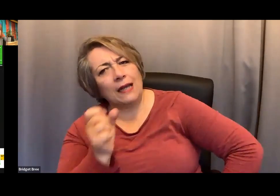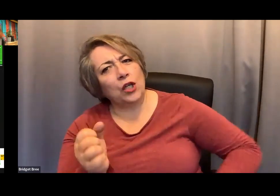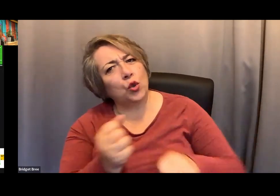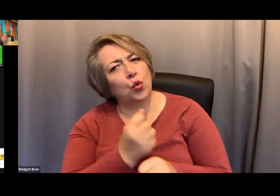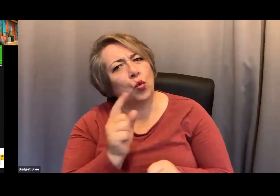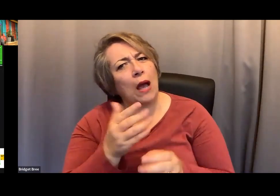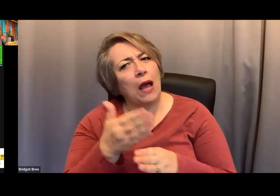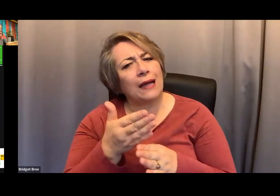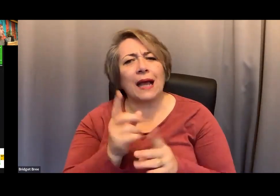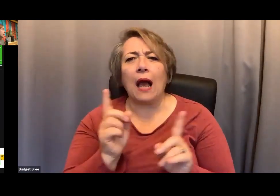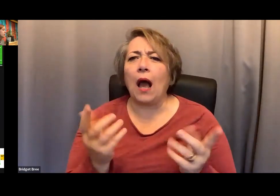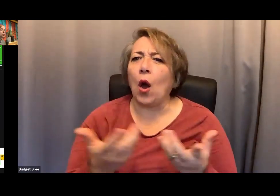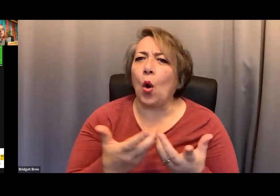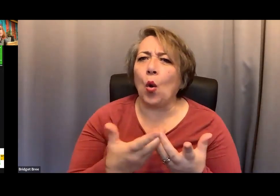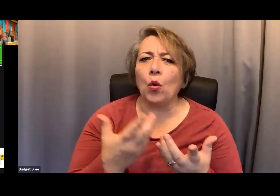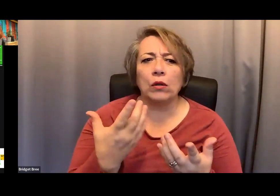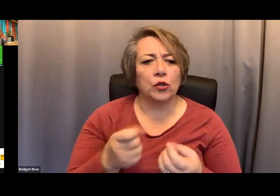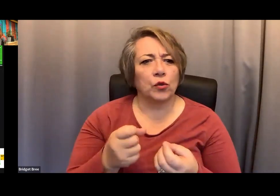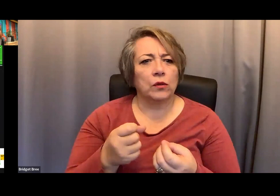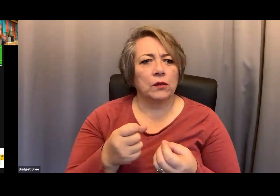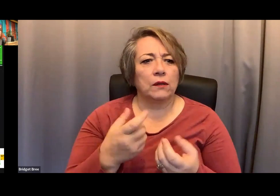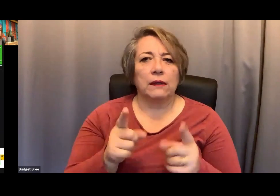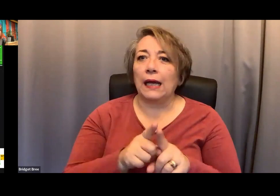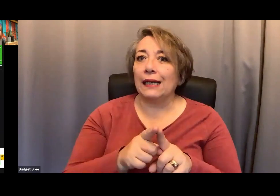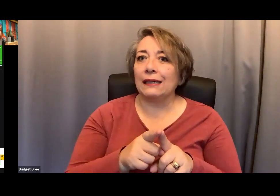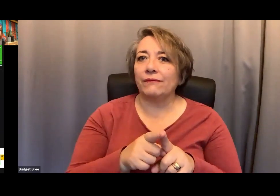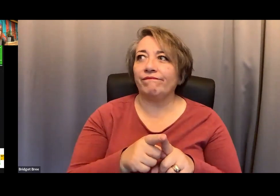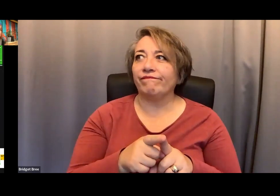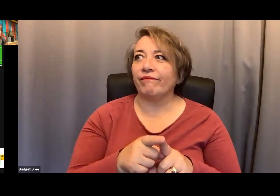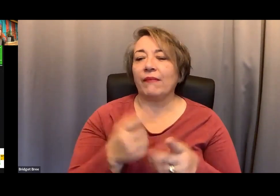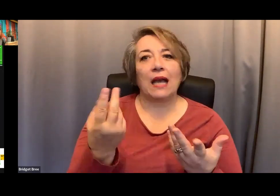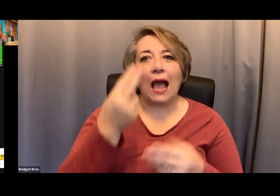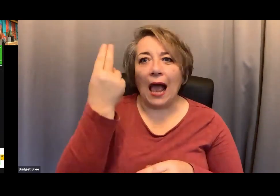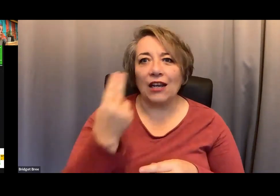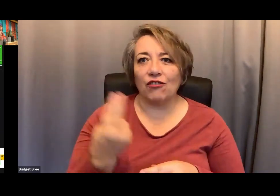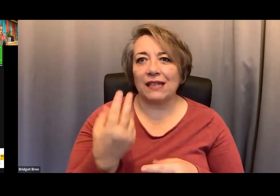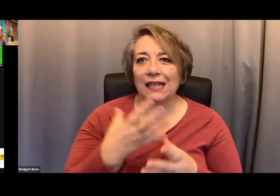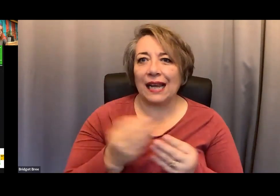action to decarbonize our energy system, our transport, our housing systems, to change our